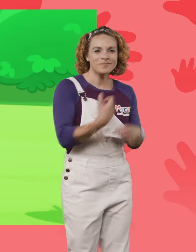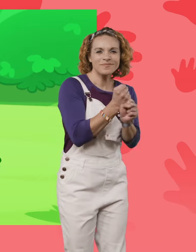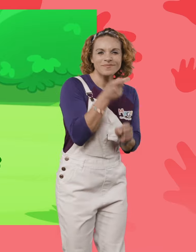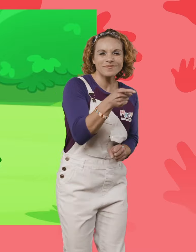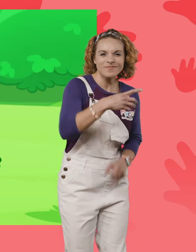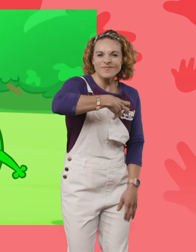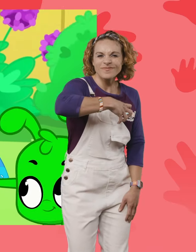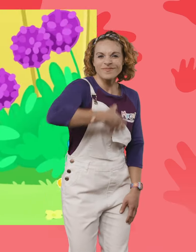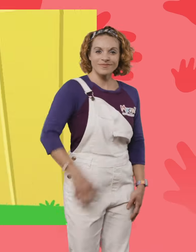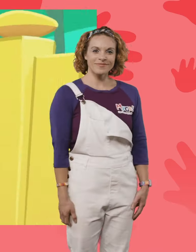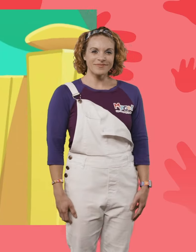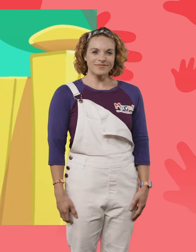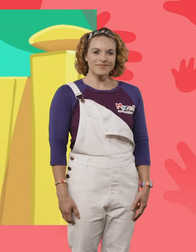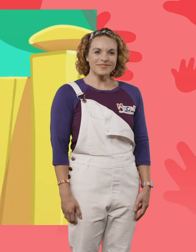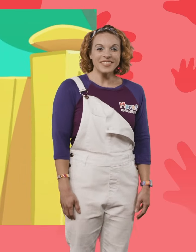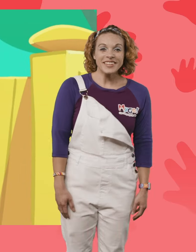Make it Morphle!